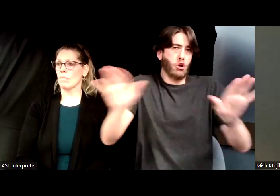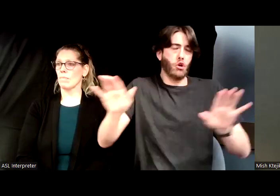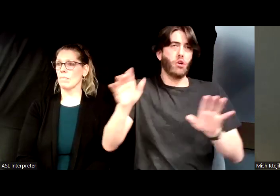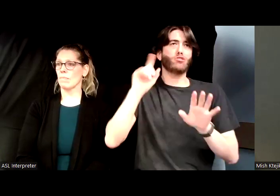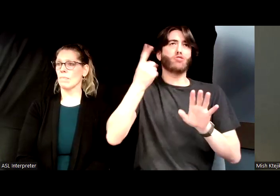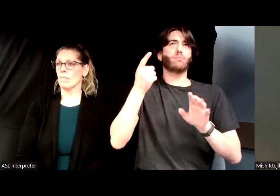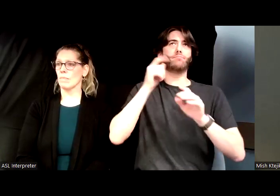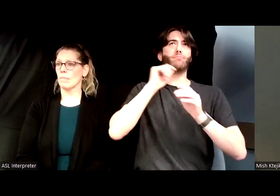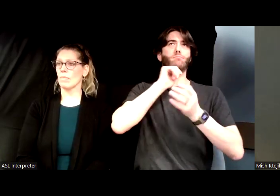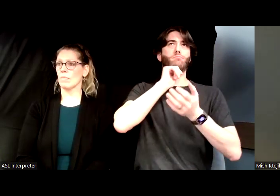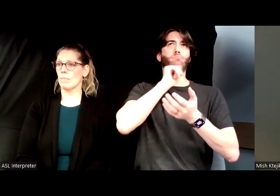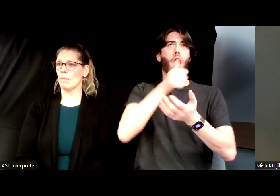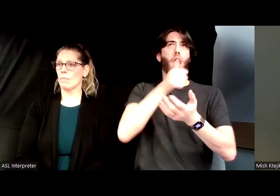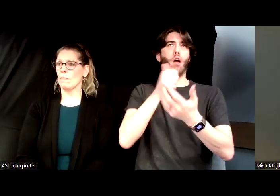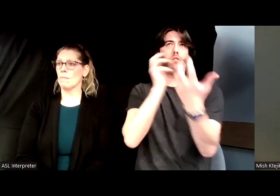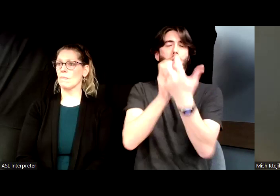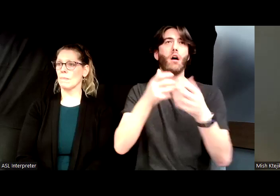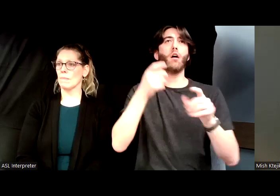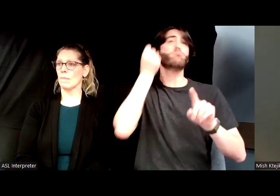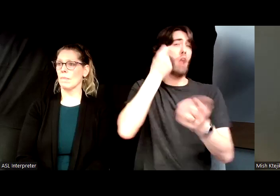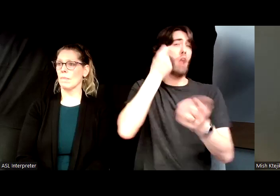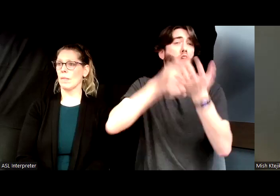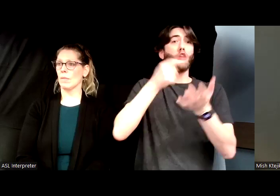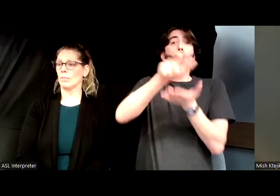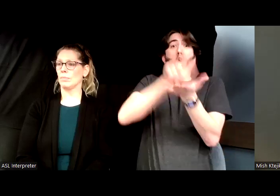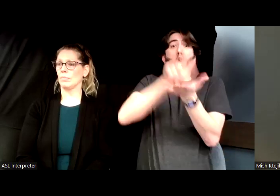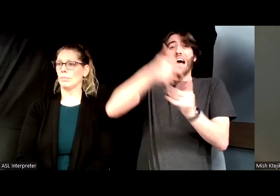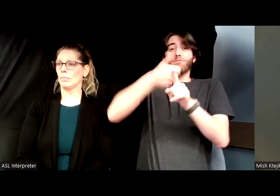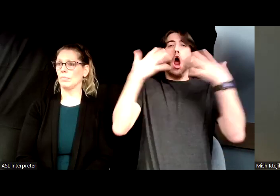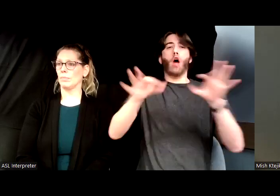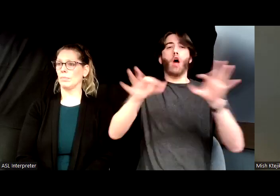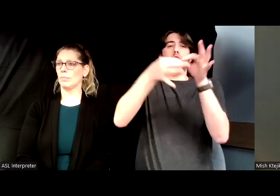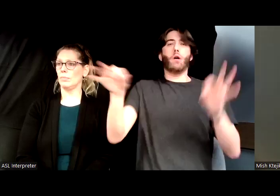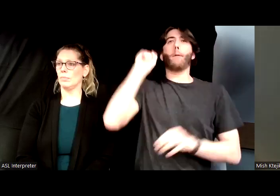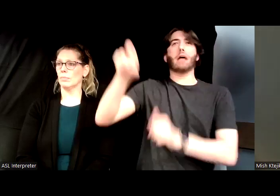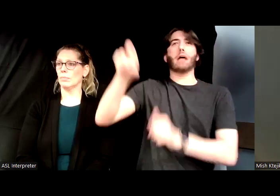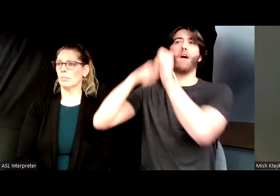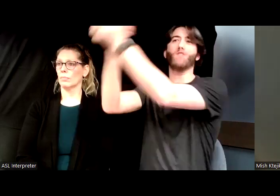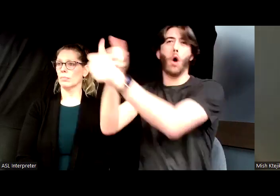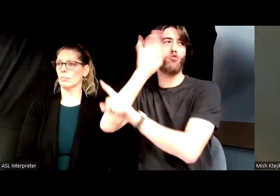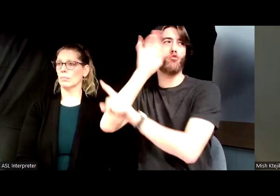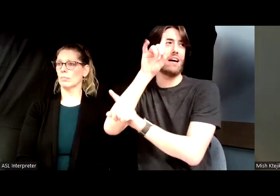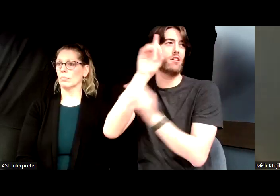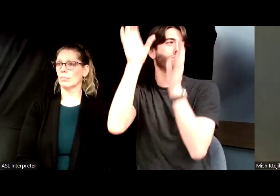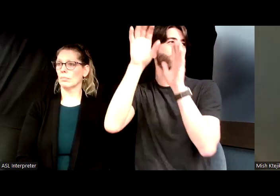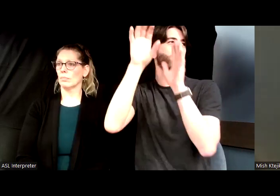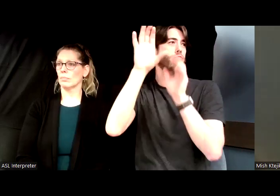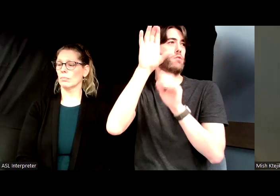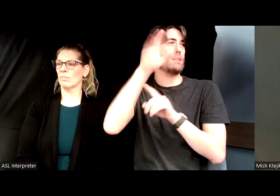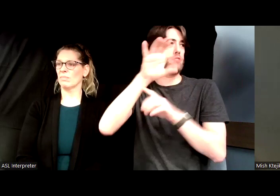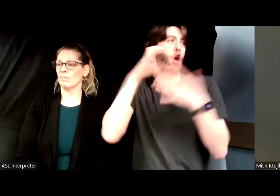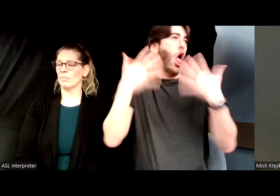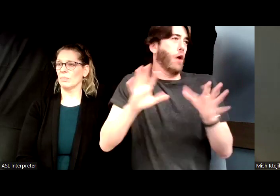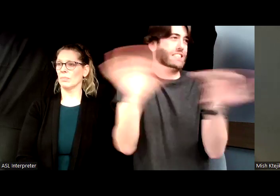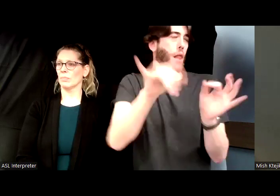RU certification and EIPA certification. I feel it is not, the law itself does say that they have to